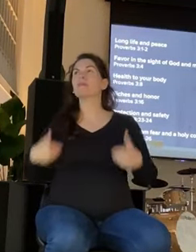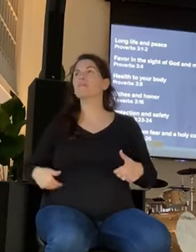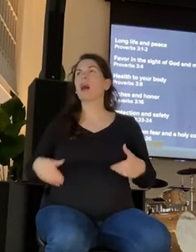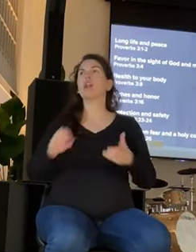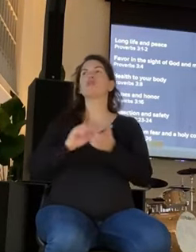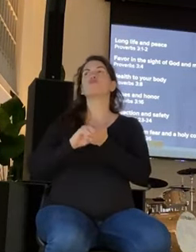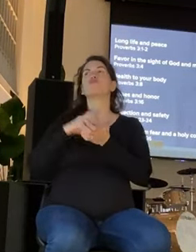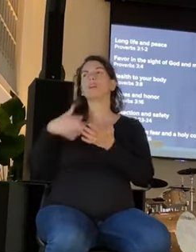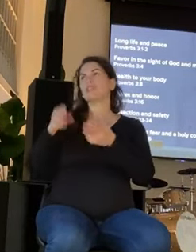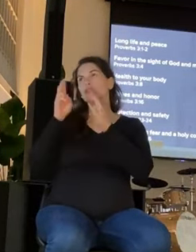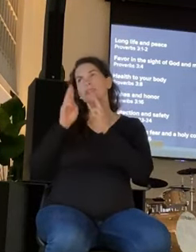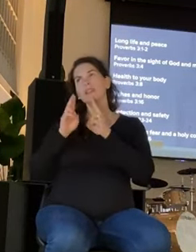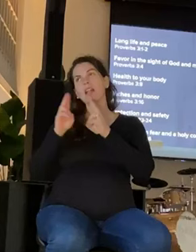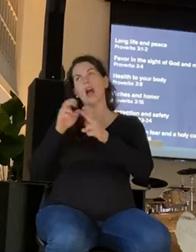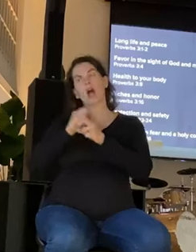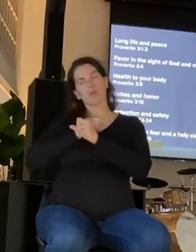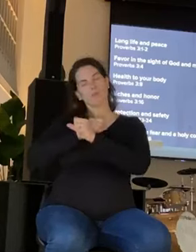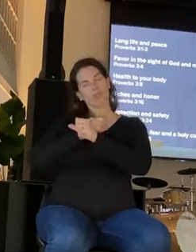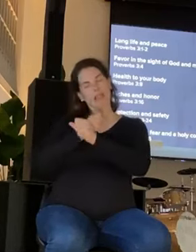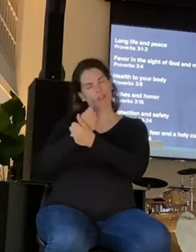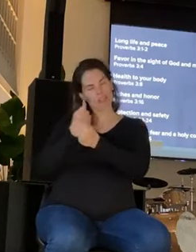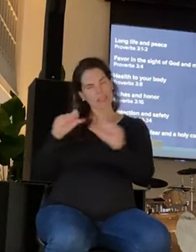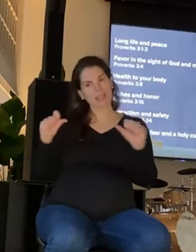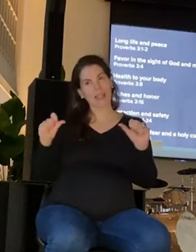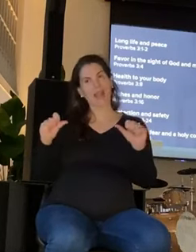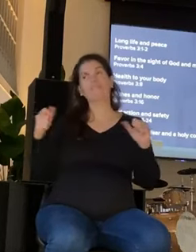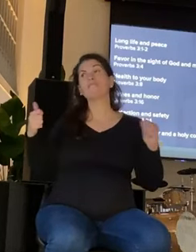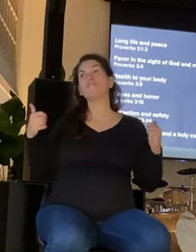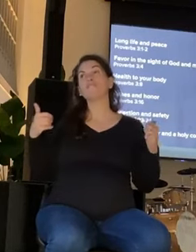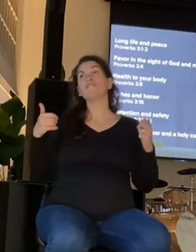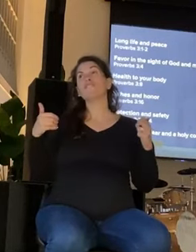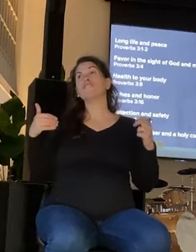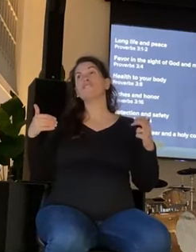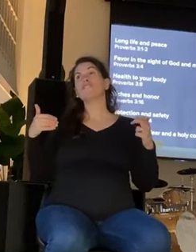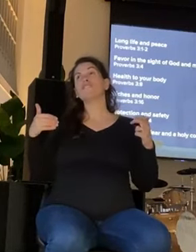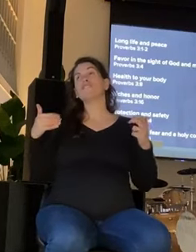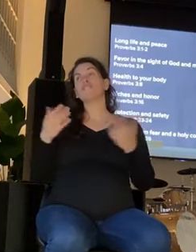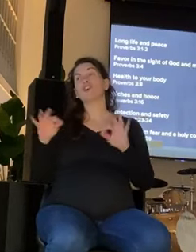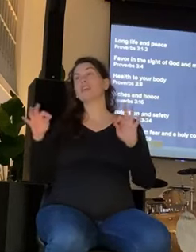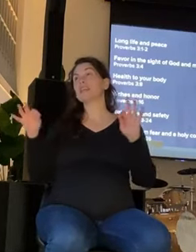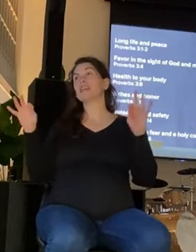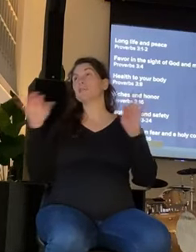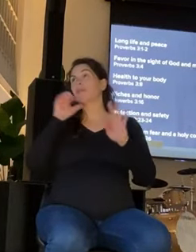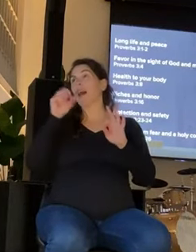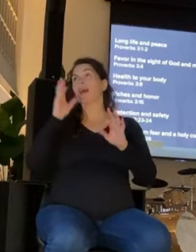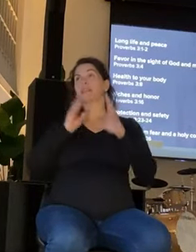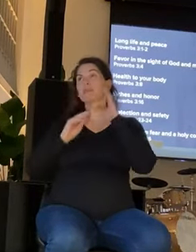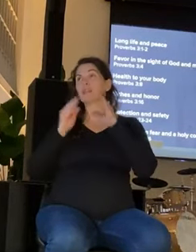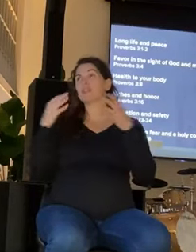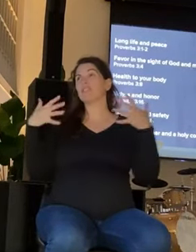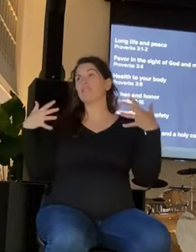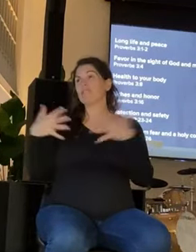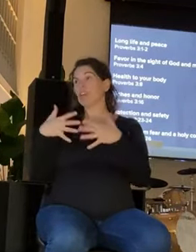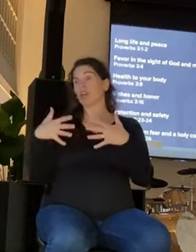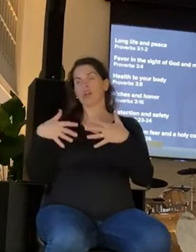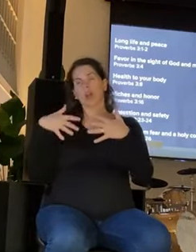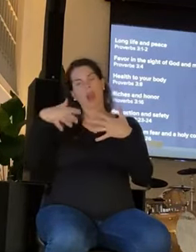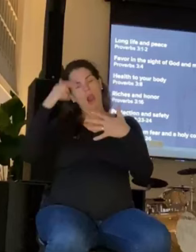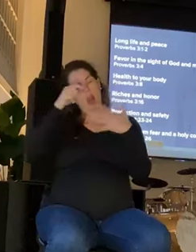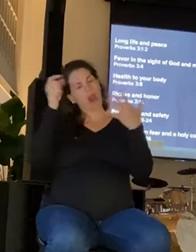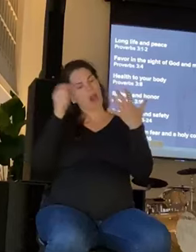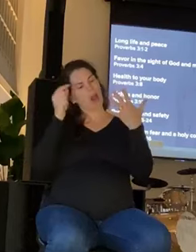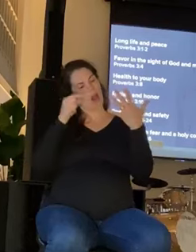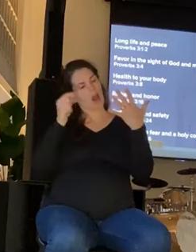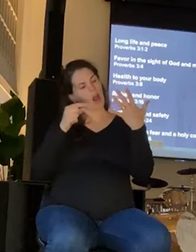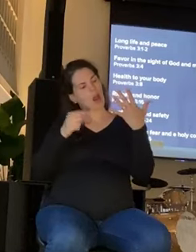honor, protection and safety, freedom from fear and a holy confidence. I could go on and on and on. There are